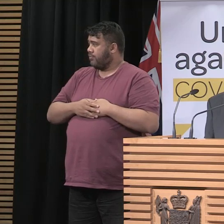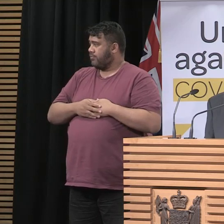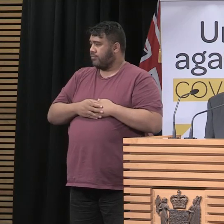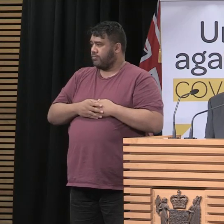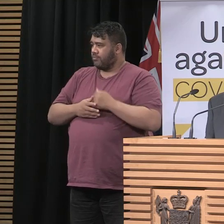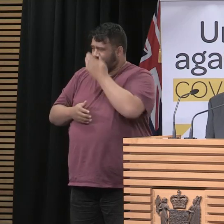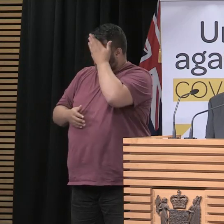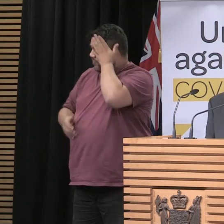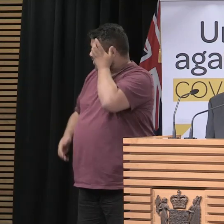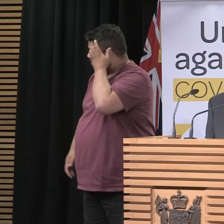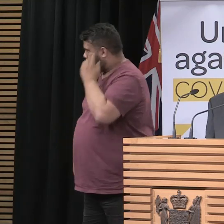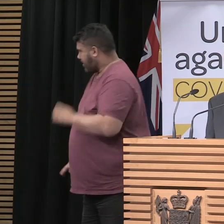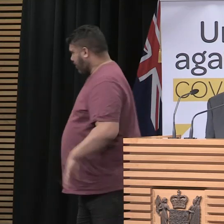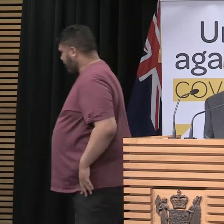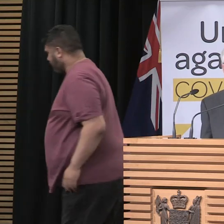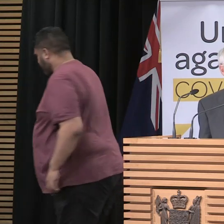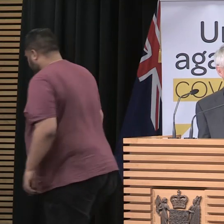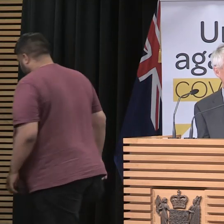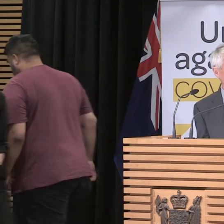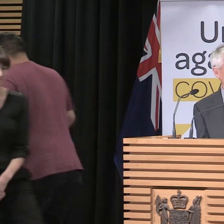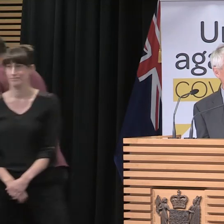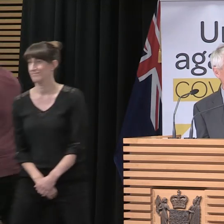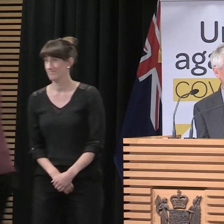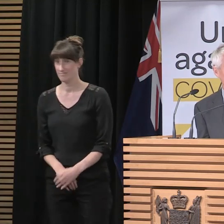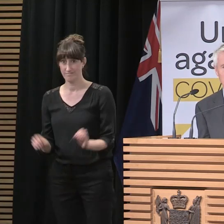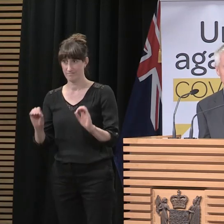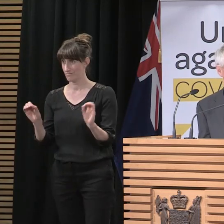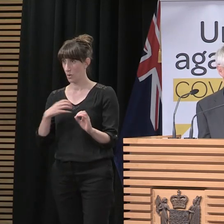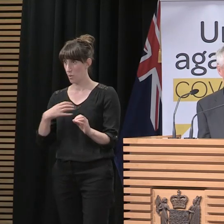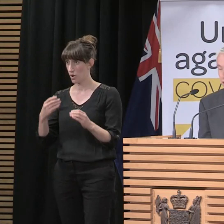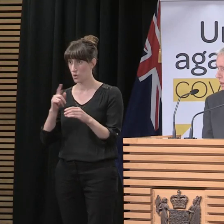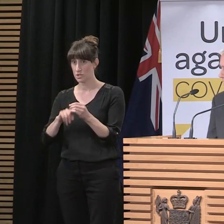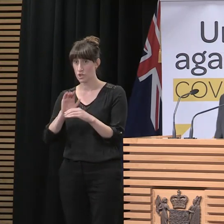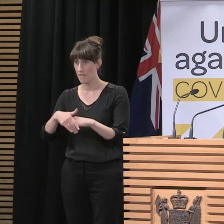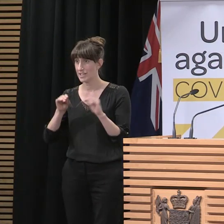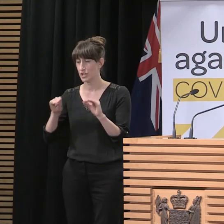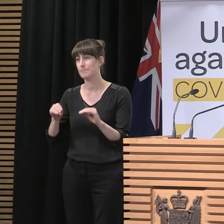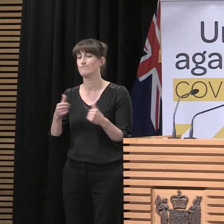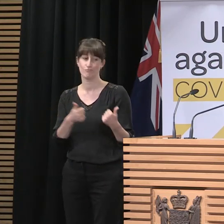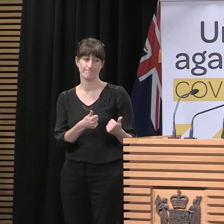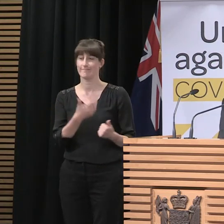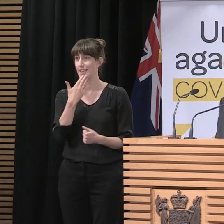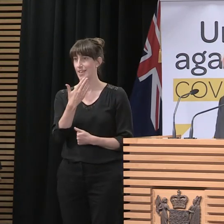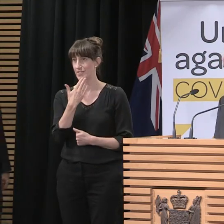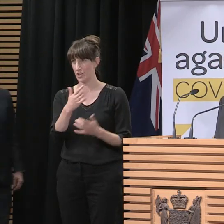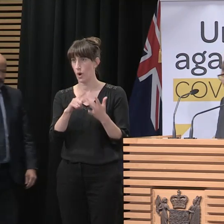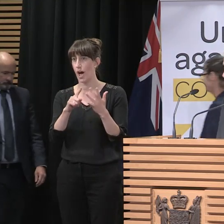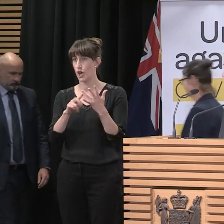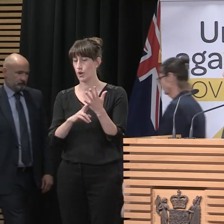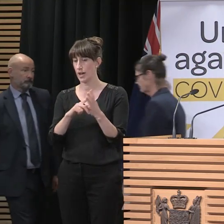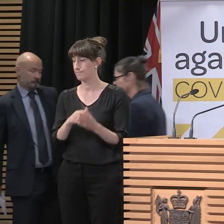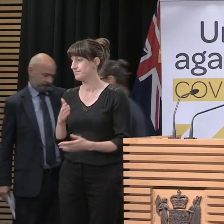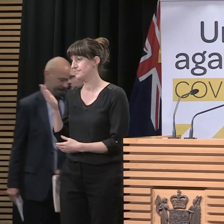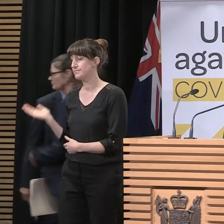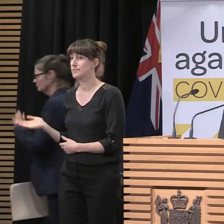education, or is there none? If there's not, Iona, thank you very much indeed for joining us today. And I'd like to invite Paul